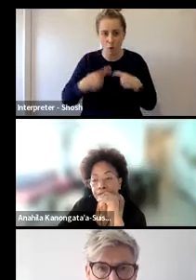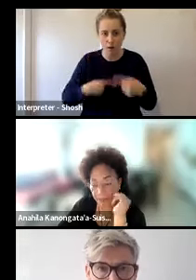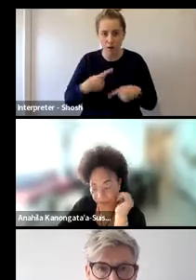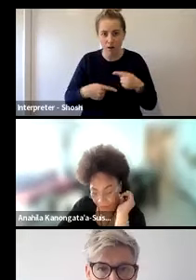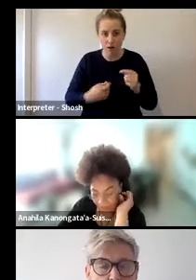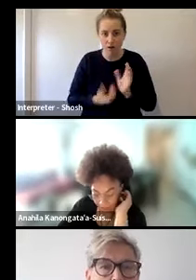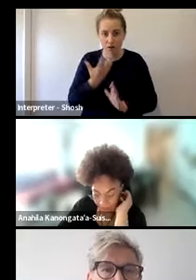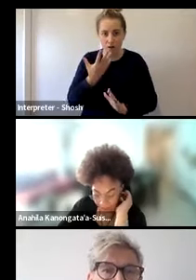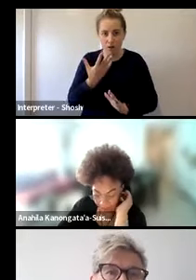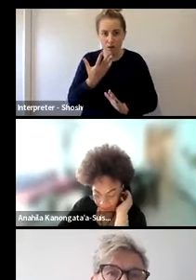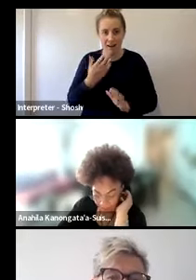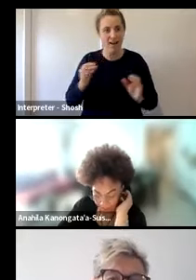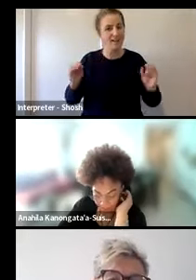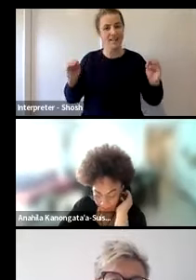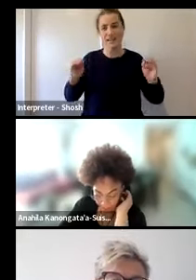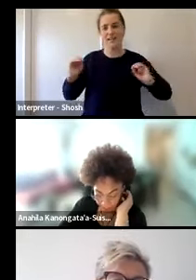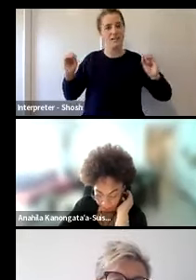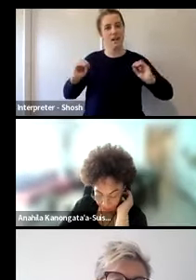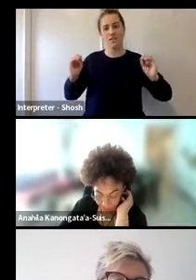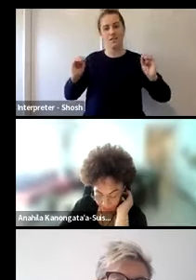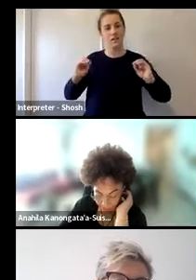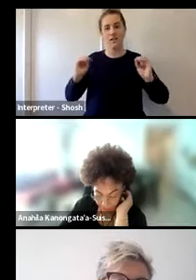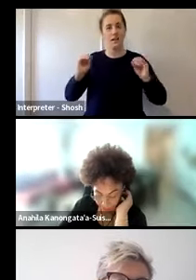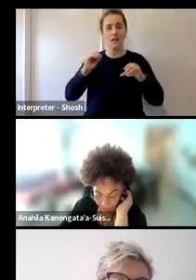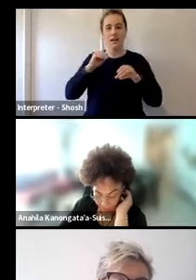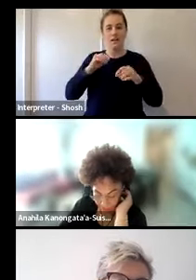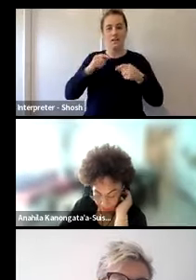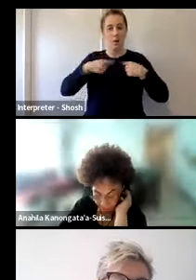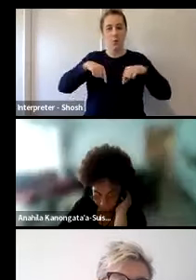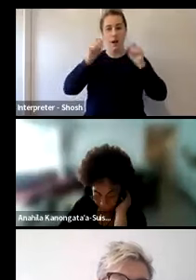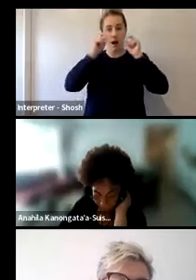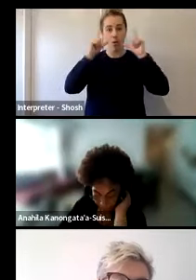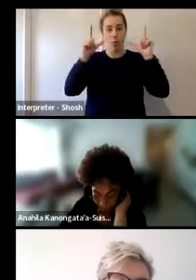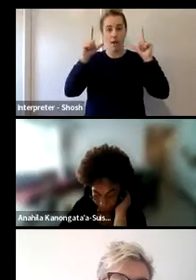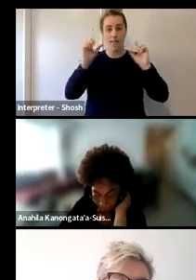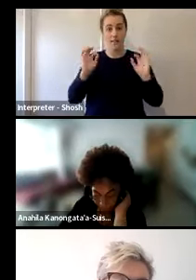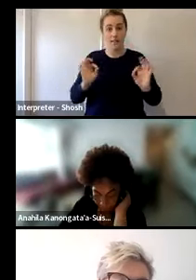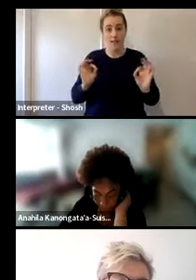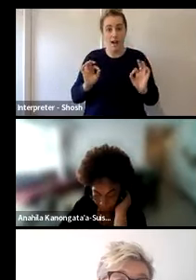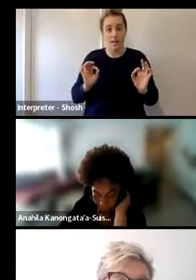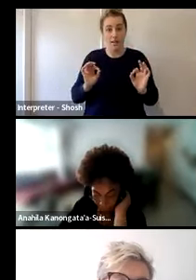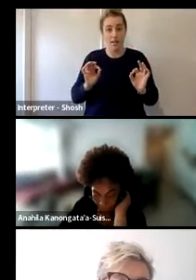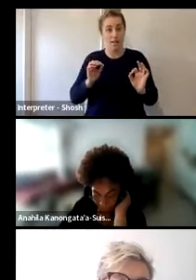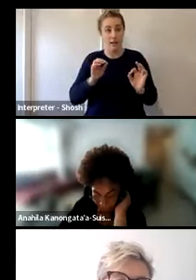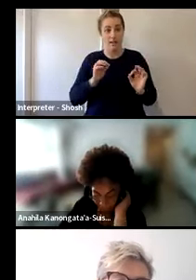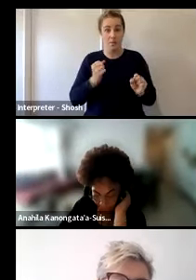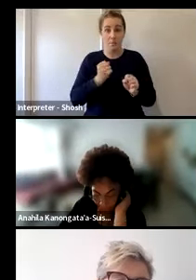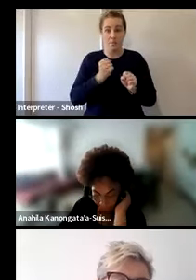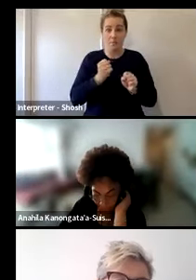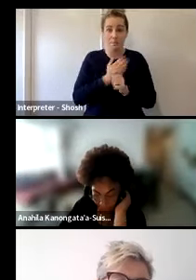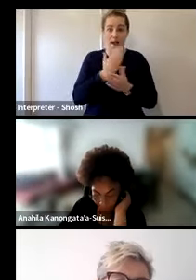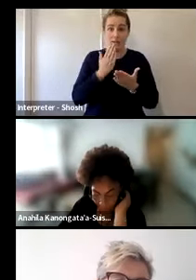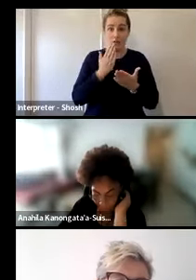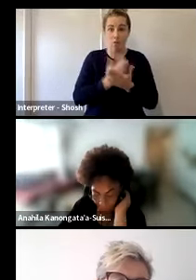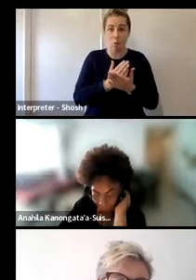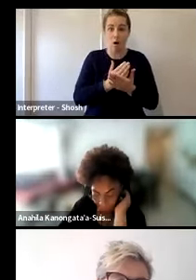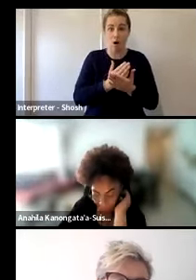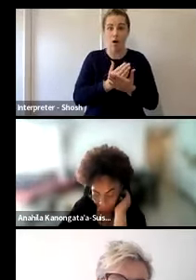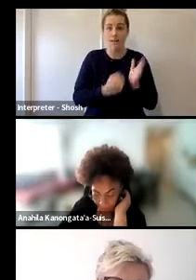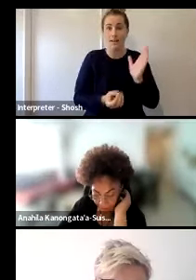and of course there's nothing in, as far as we're aware, that would compel the developer to have satisfied any